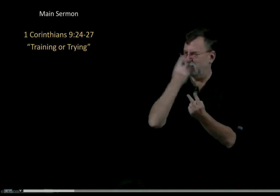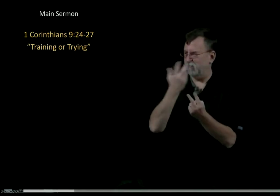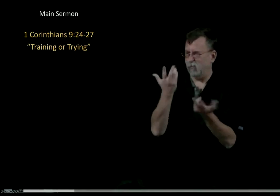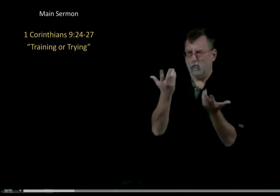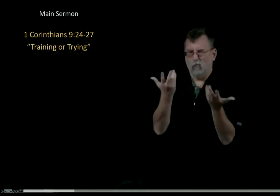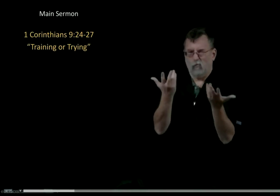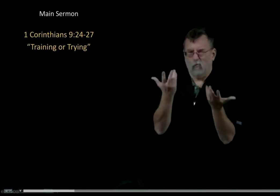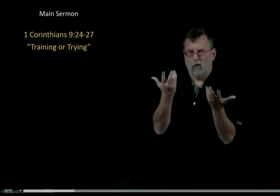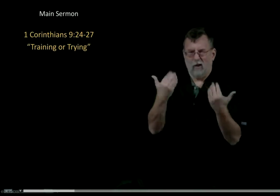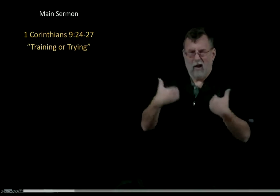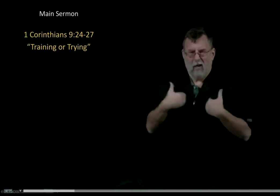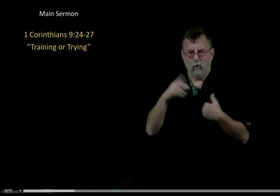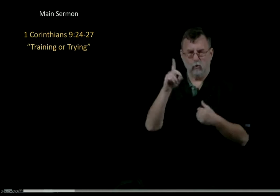Those two ideas.